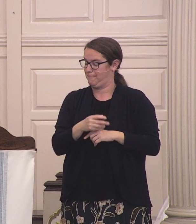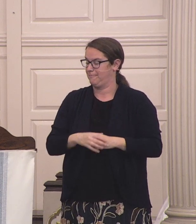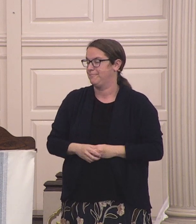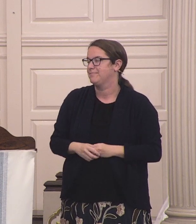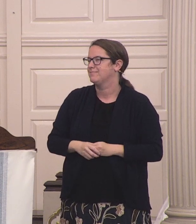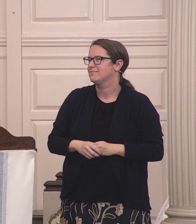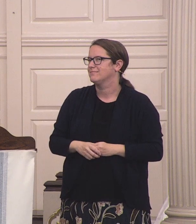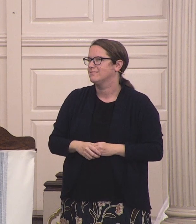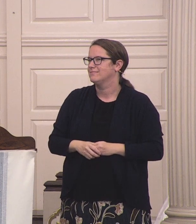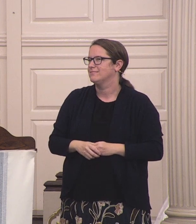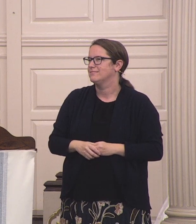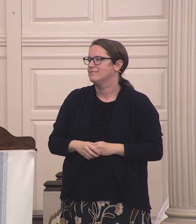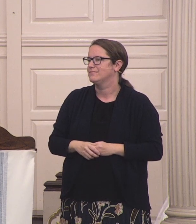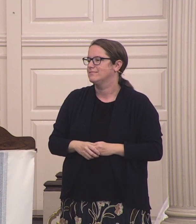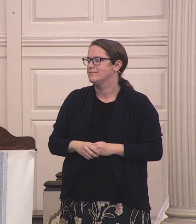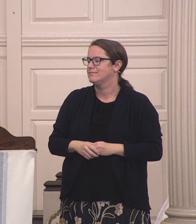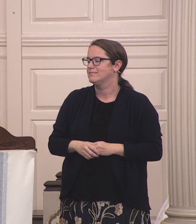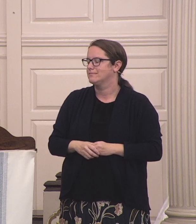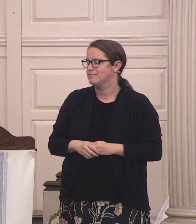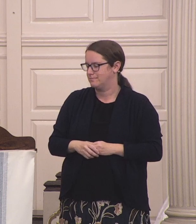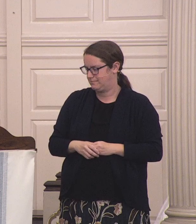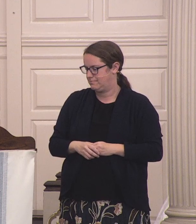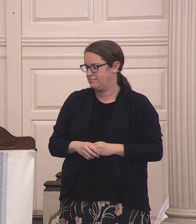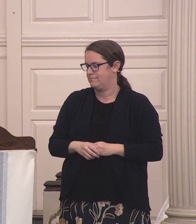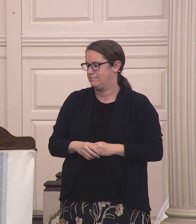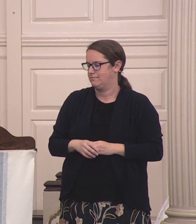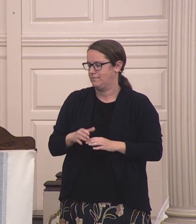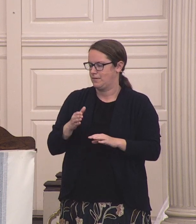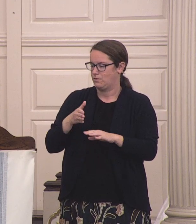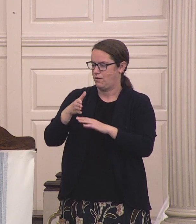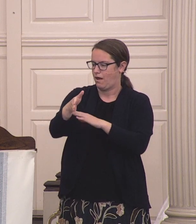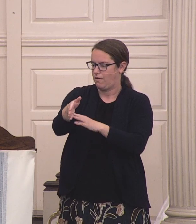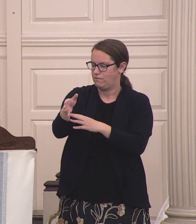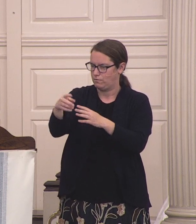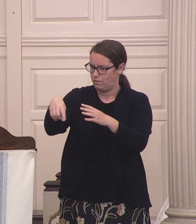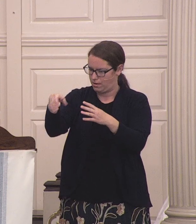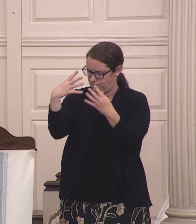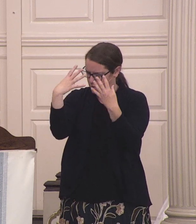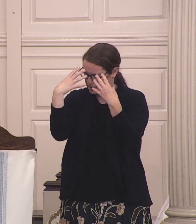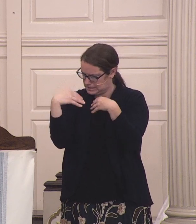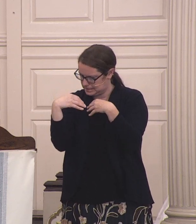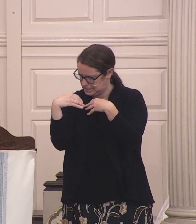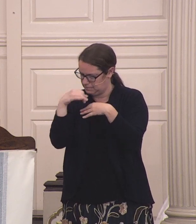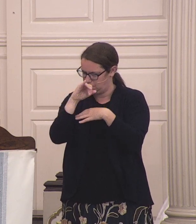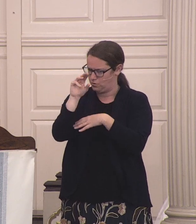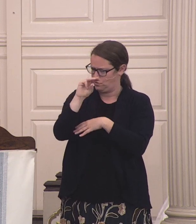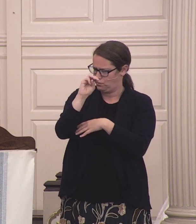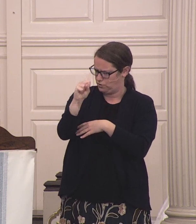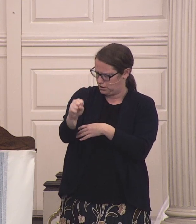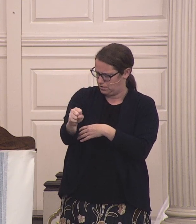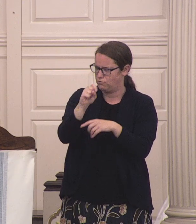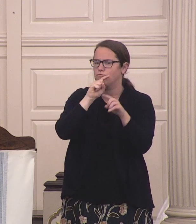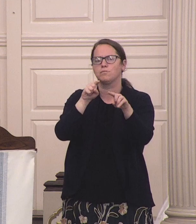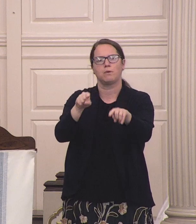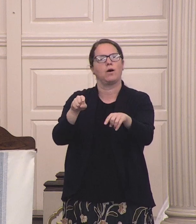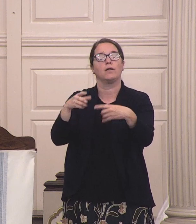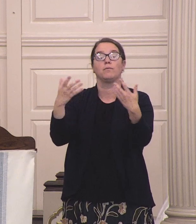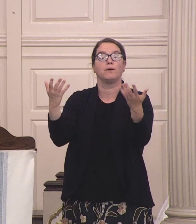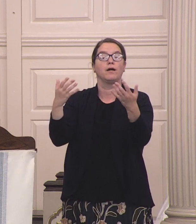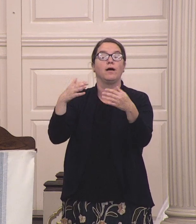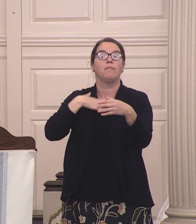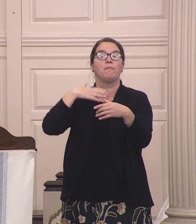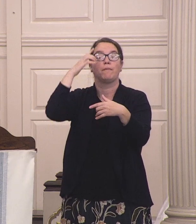After they had fallen asleep, James responded, "My brothers, listen to me.